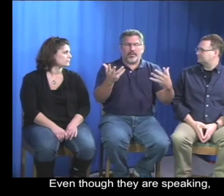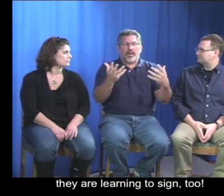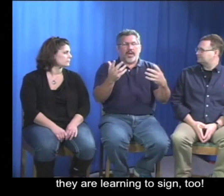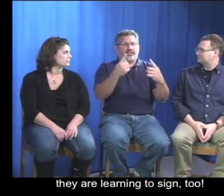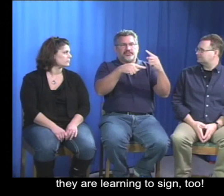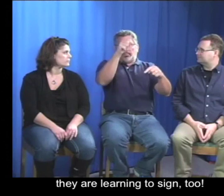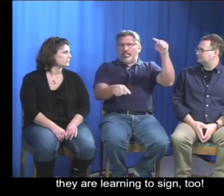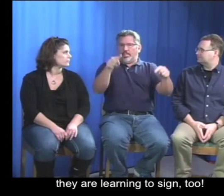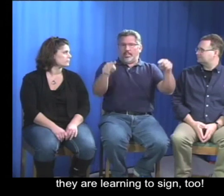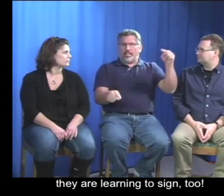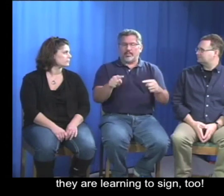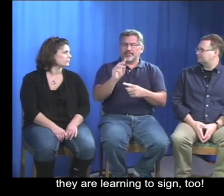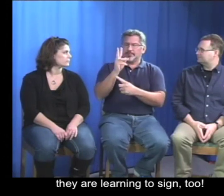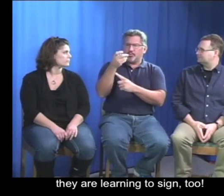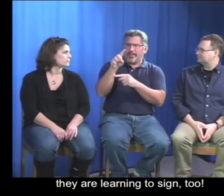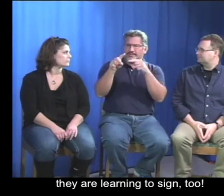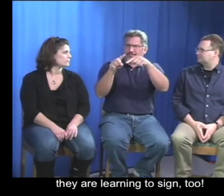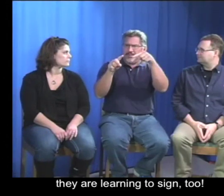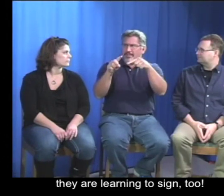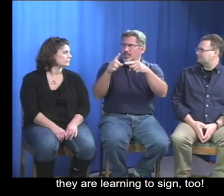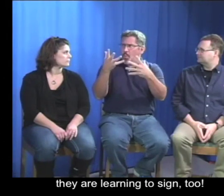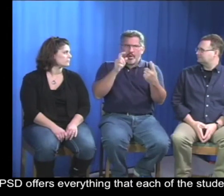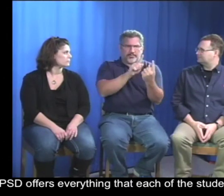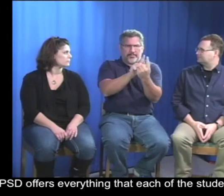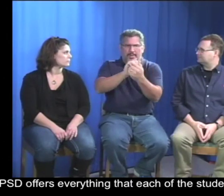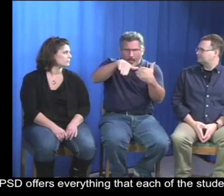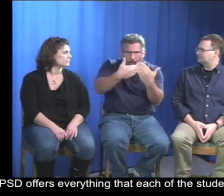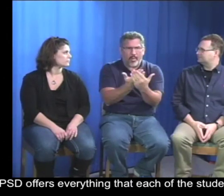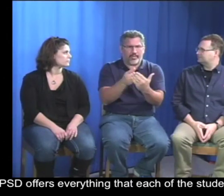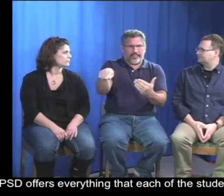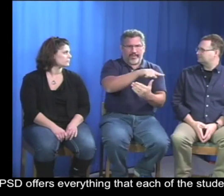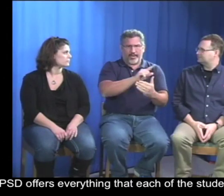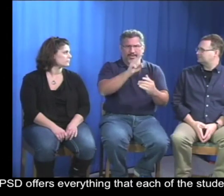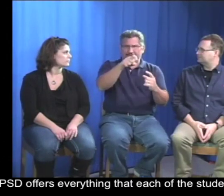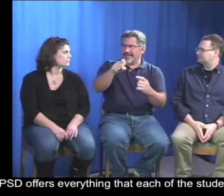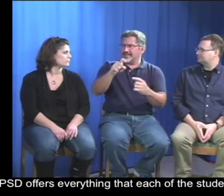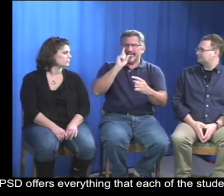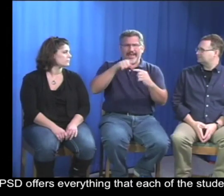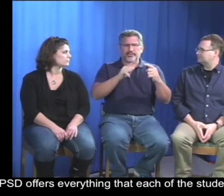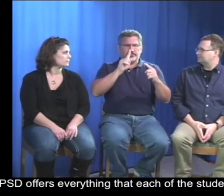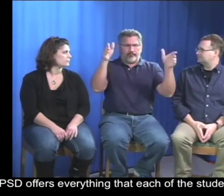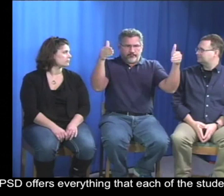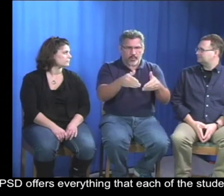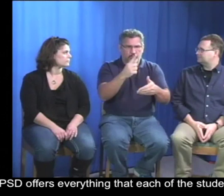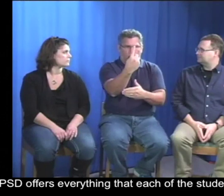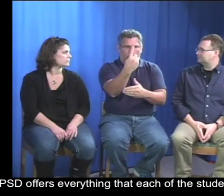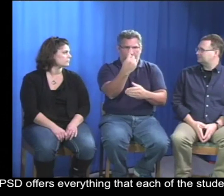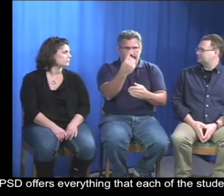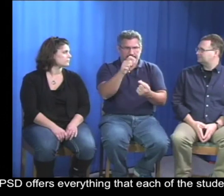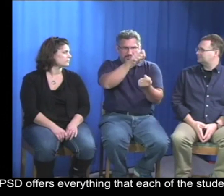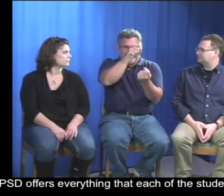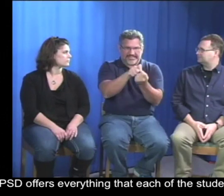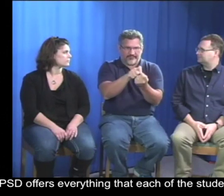learning to sign too. WPSD offers everything that each of the students needs. They focus on